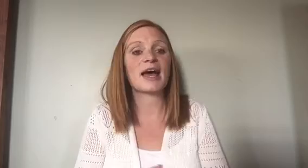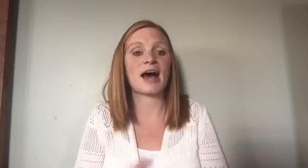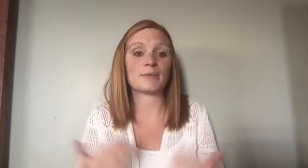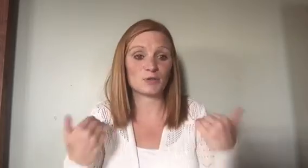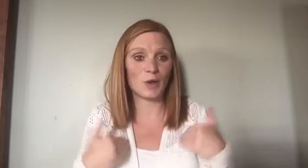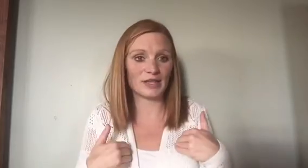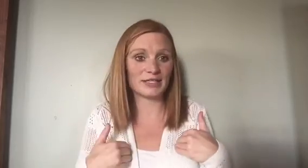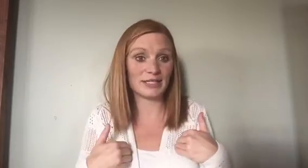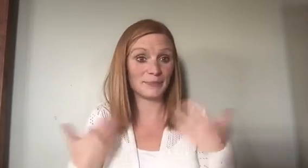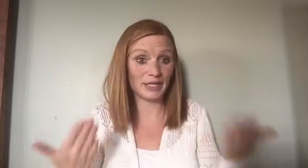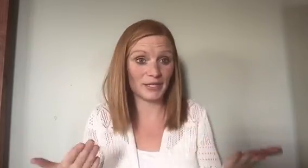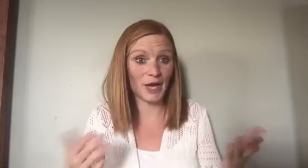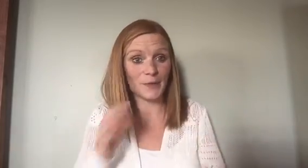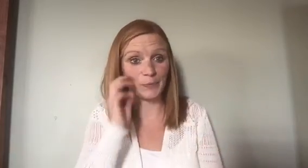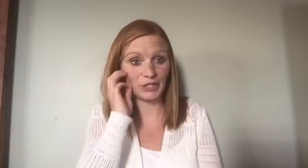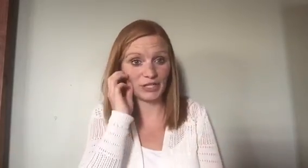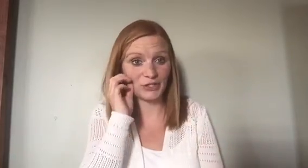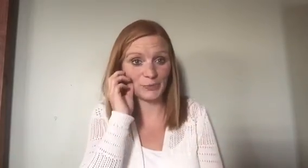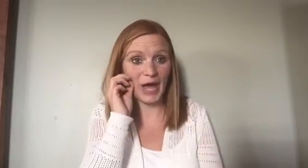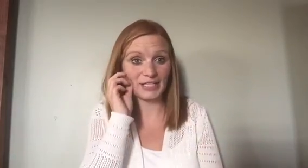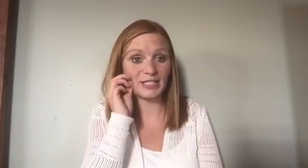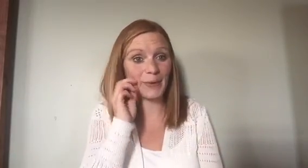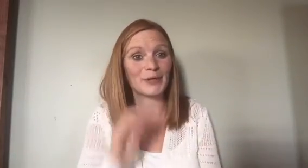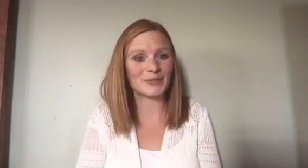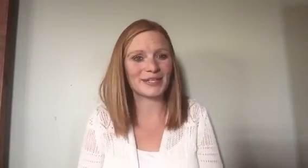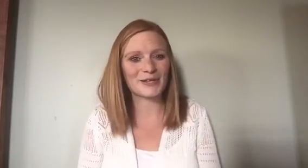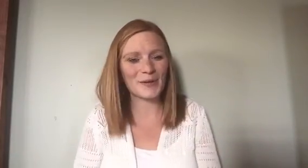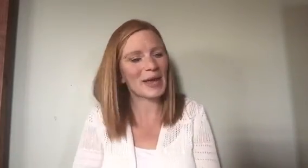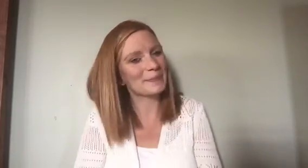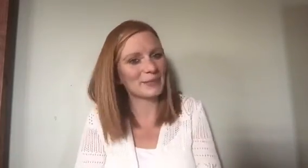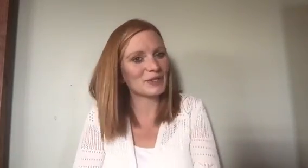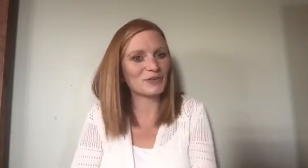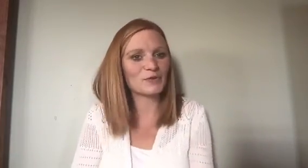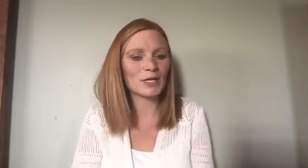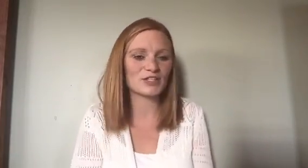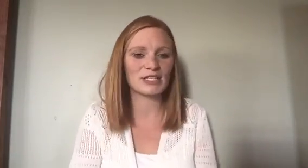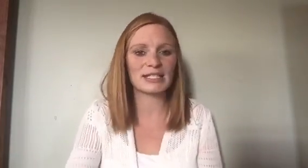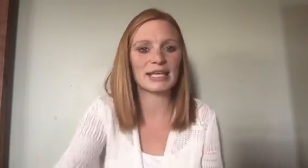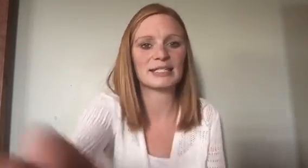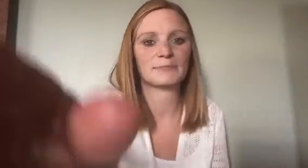as well as see me put it into practice by using it. Okay, let me know if you have questions. Thanks.